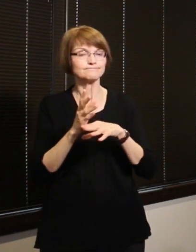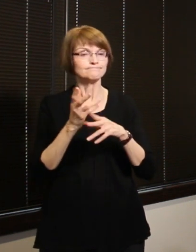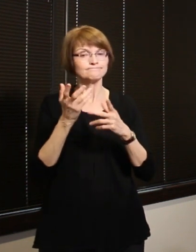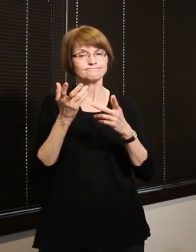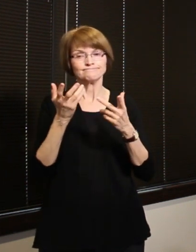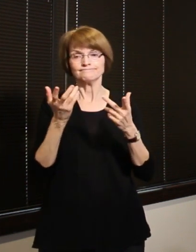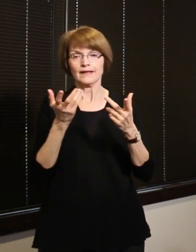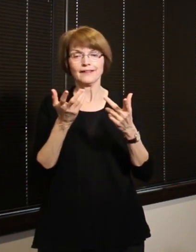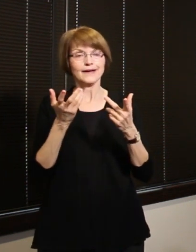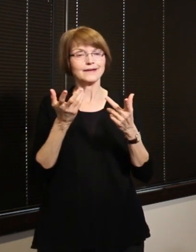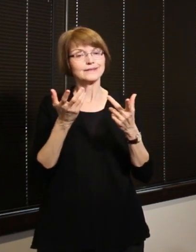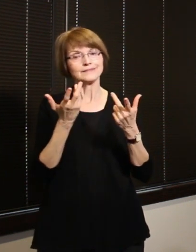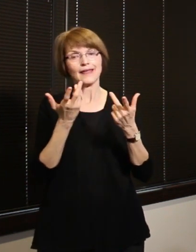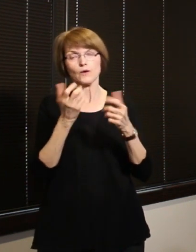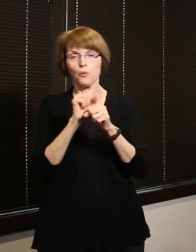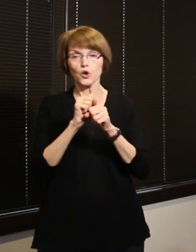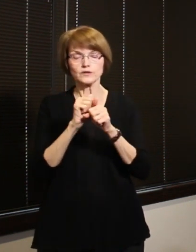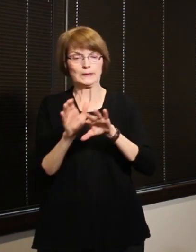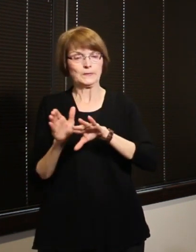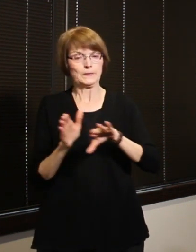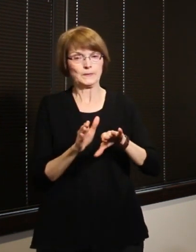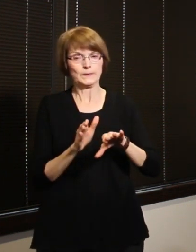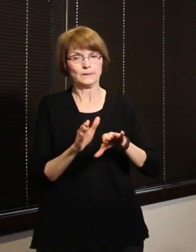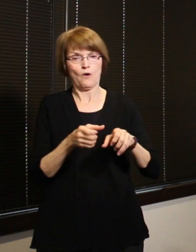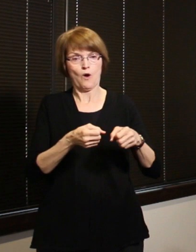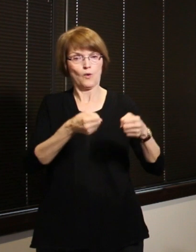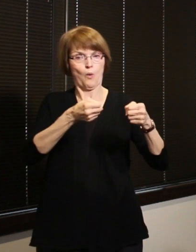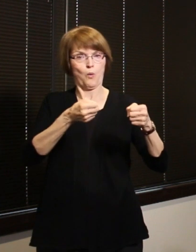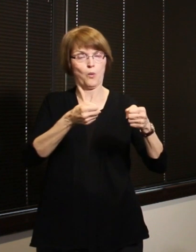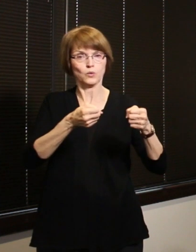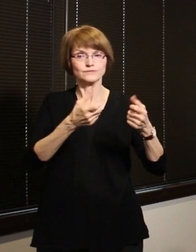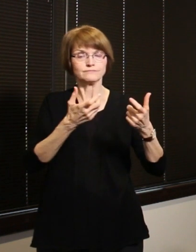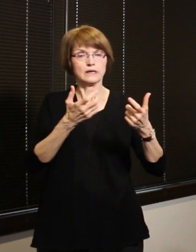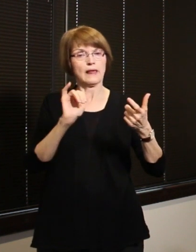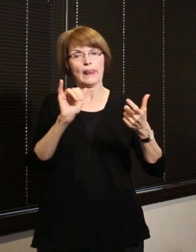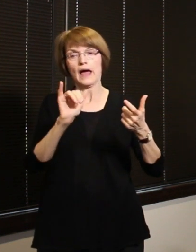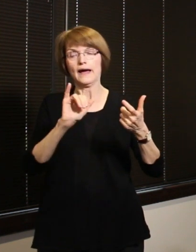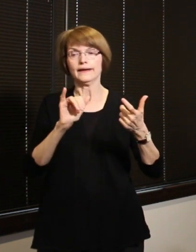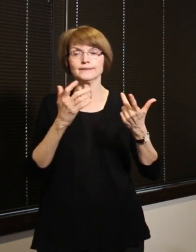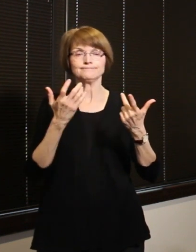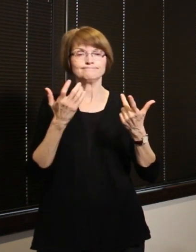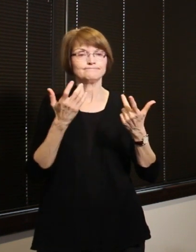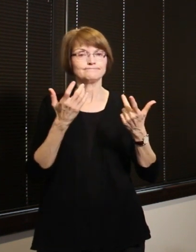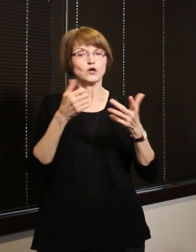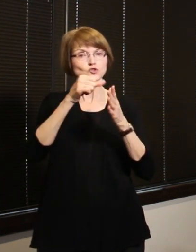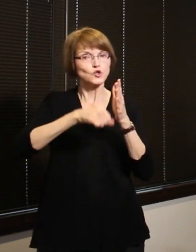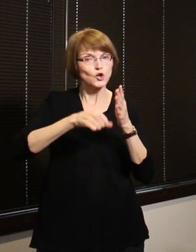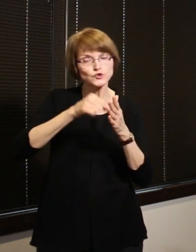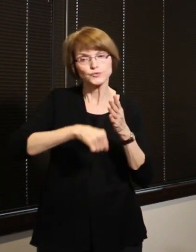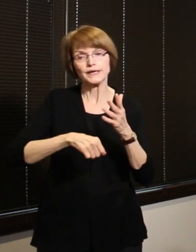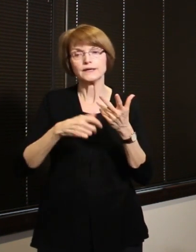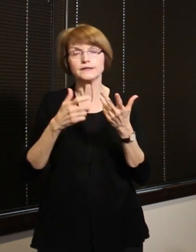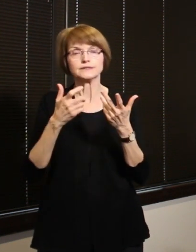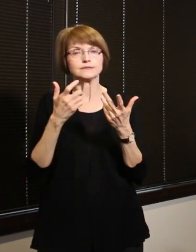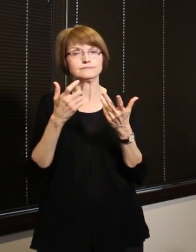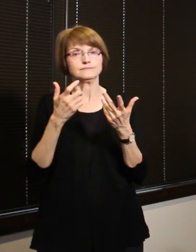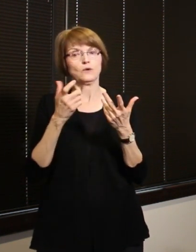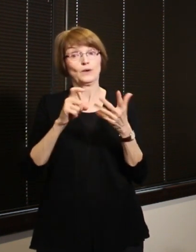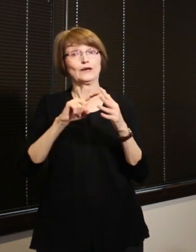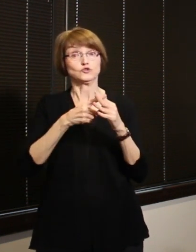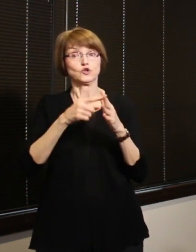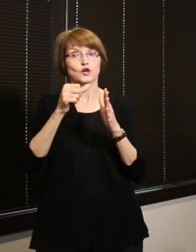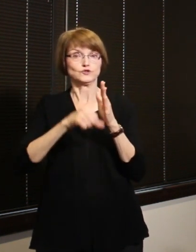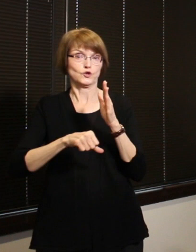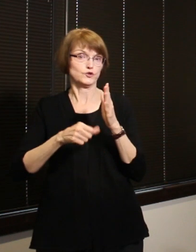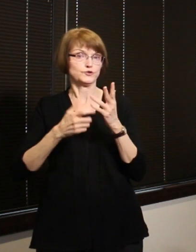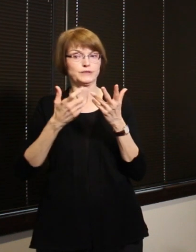to the side or slowed down during the pandemic, and that includes some of our surgeries, which we need to start doing